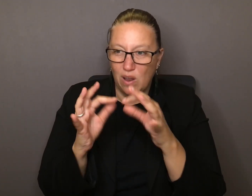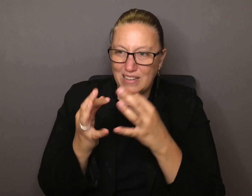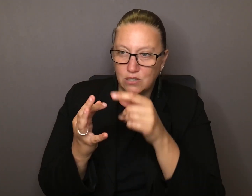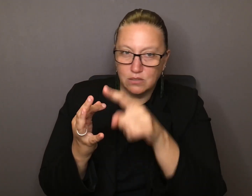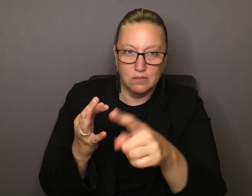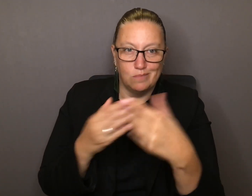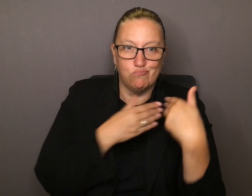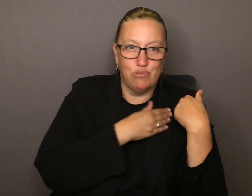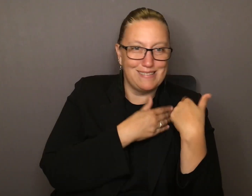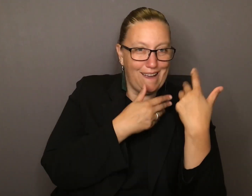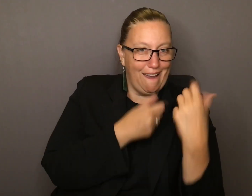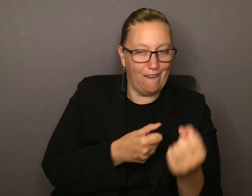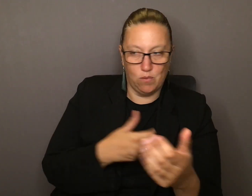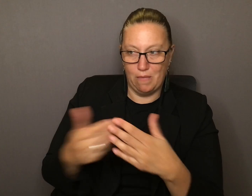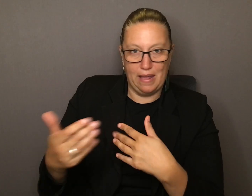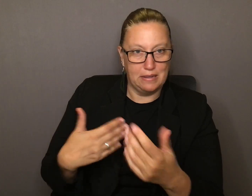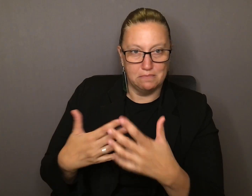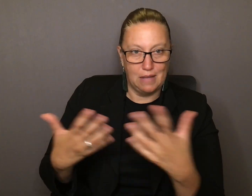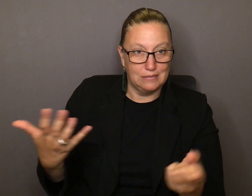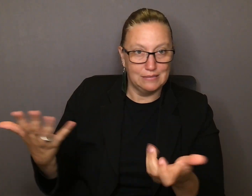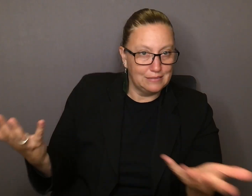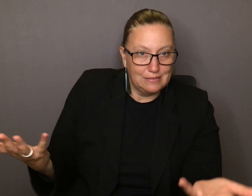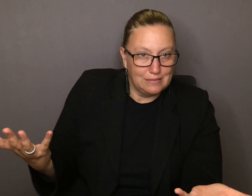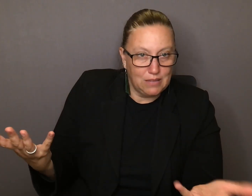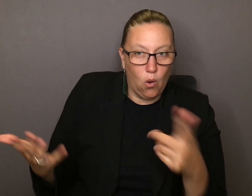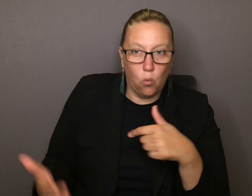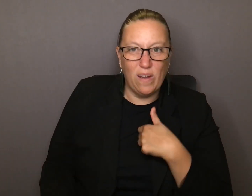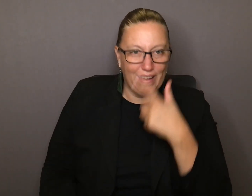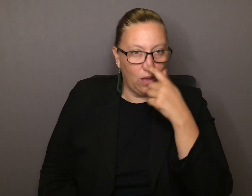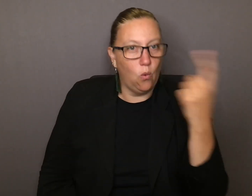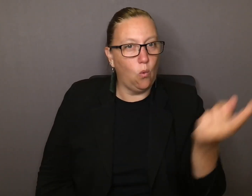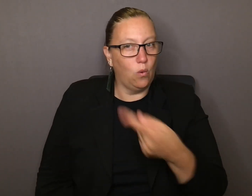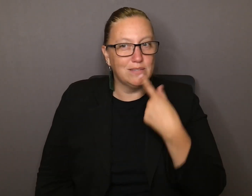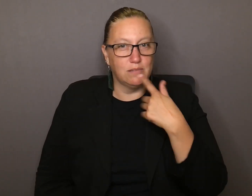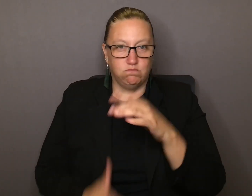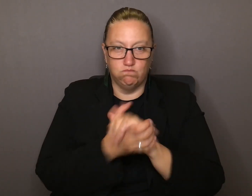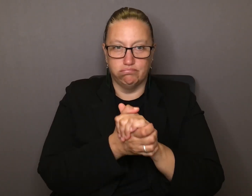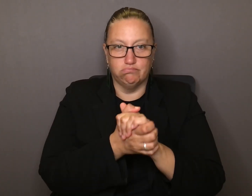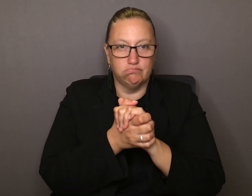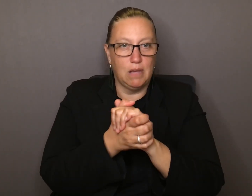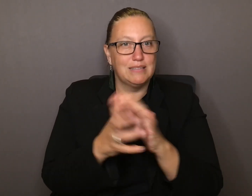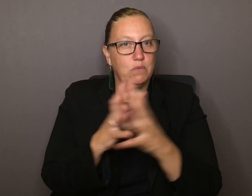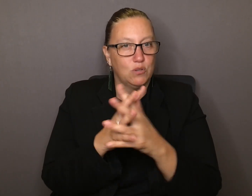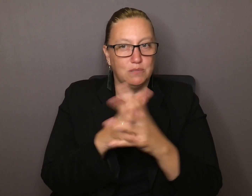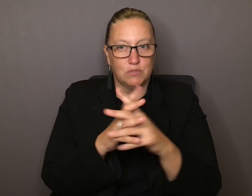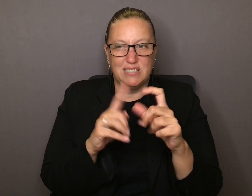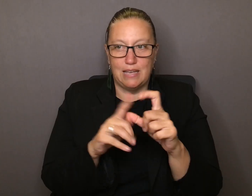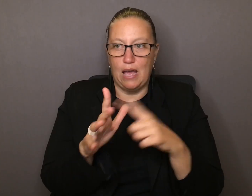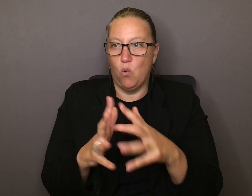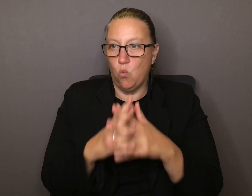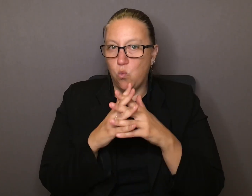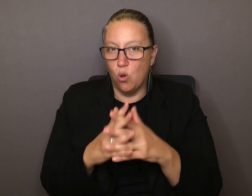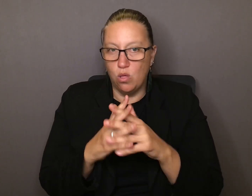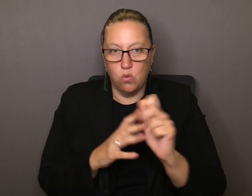manage. So, and I think we can all say we're a big fan of your worthy work, the intersection of